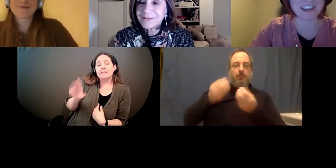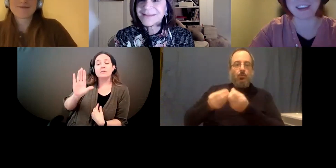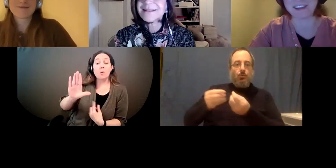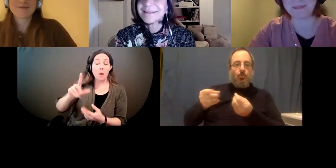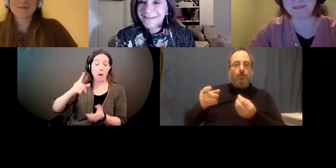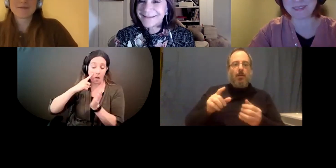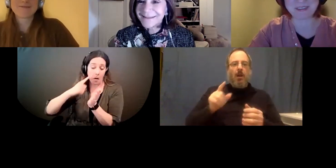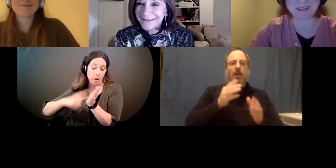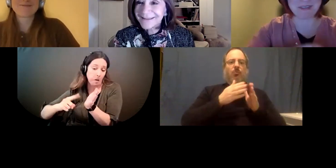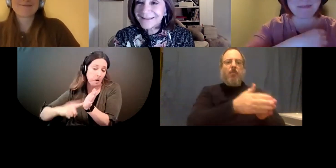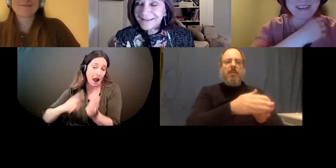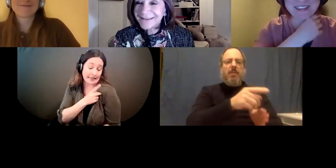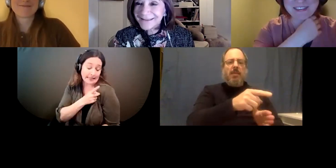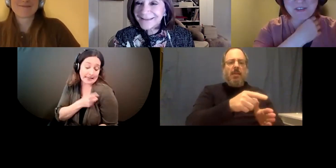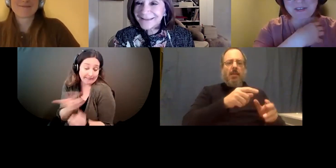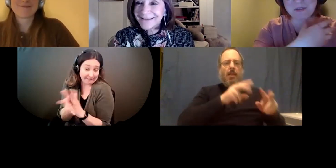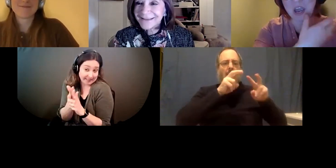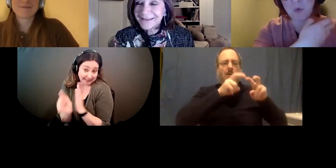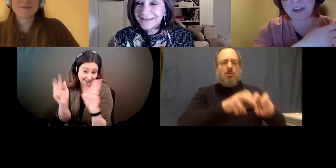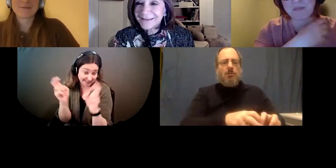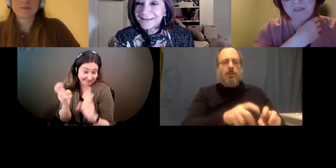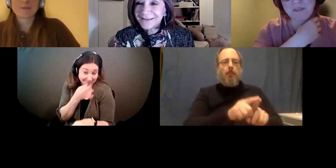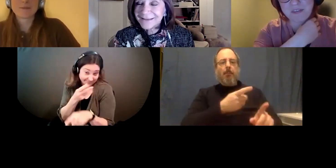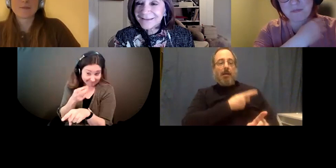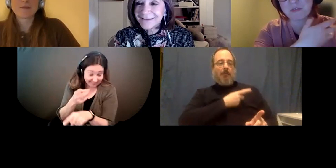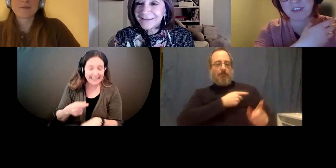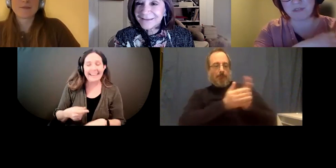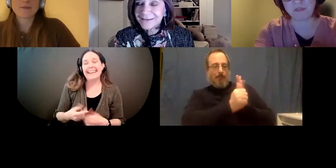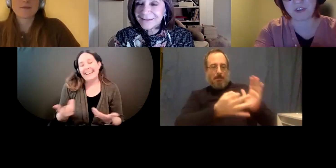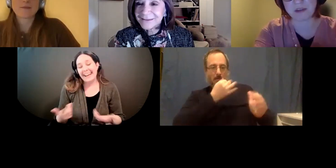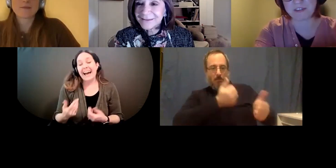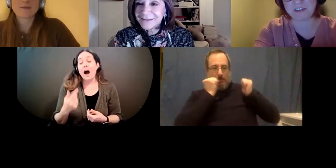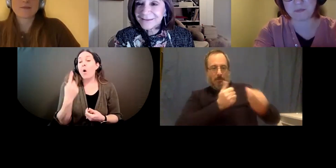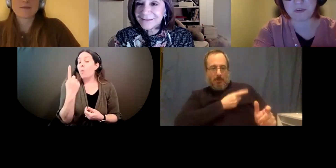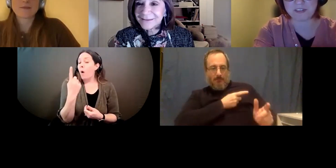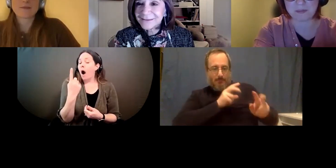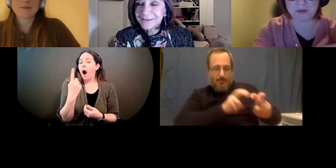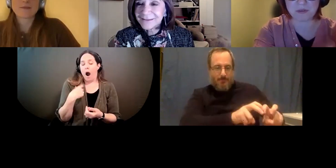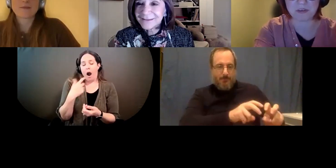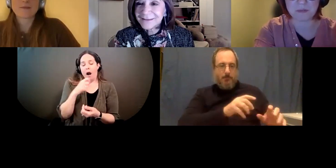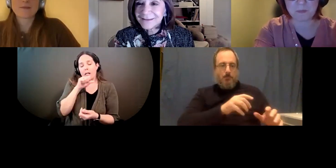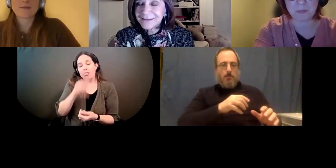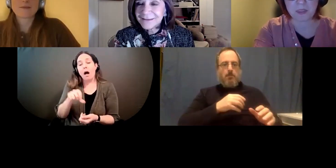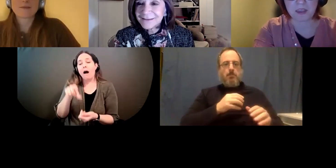skills, if I may say so. So one of my most favorite fragments in your book is